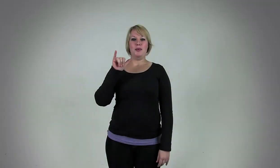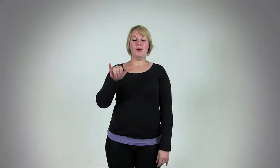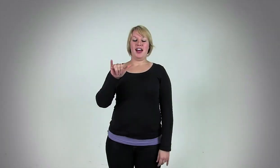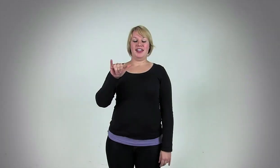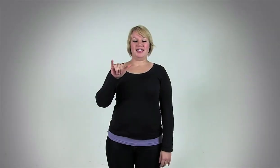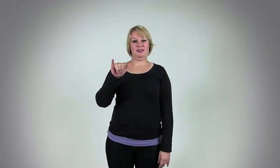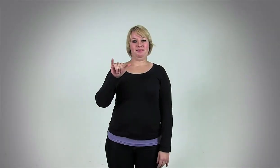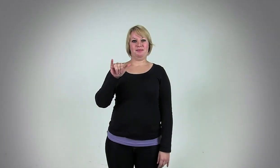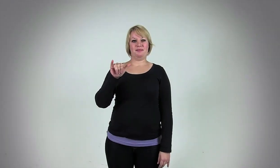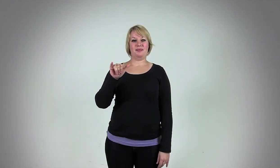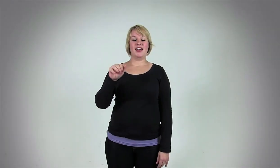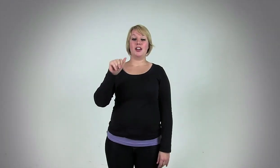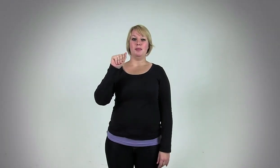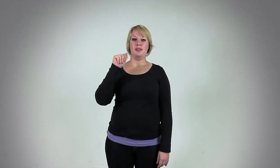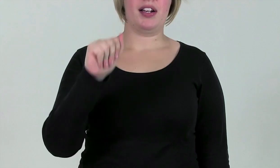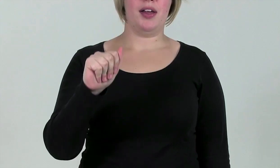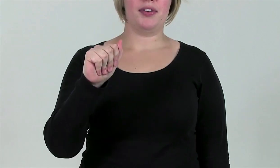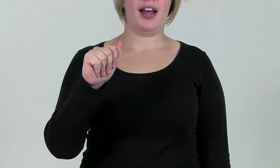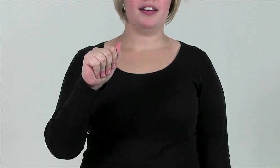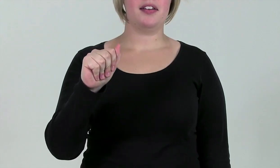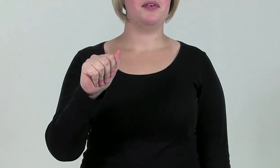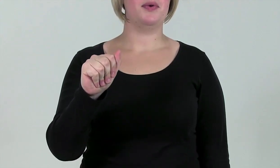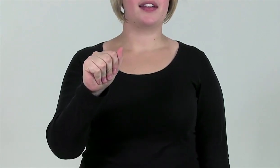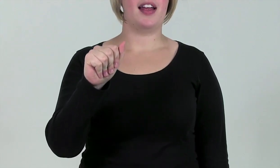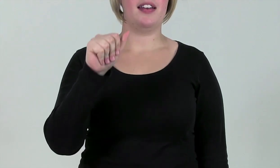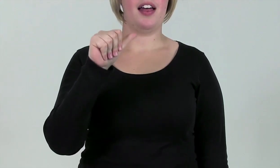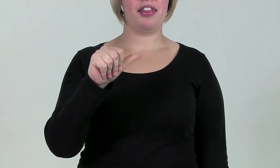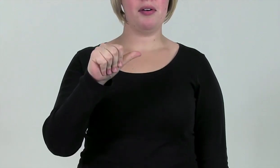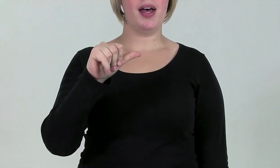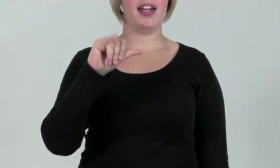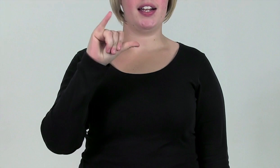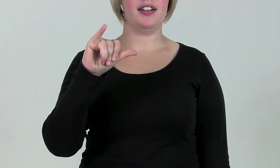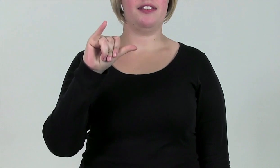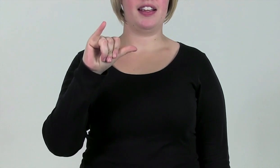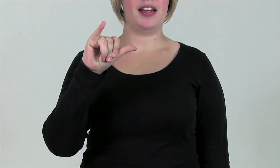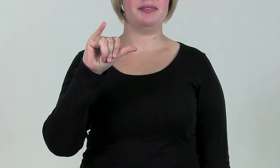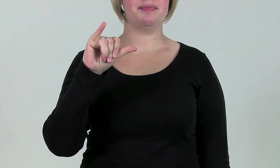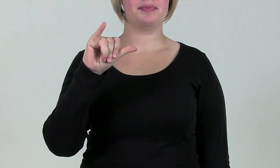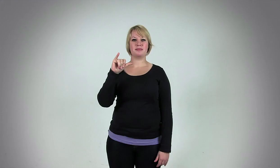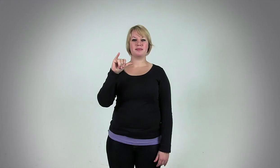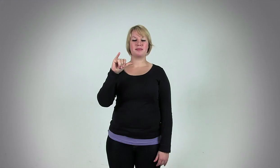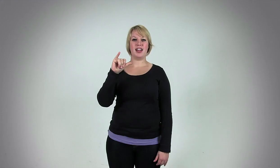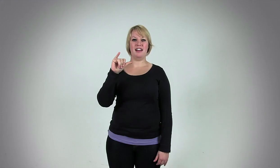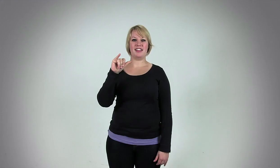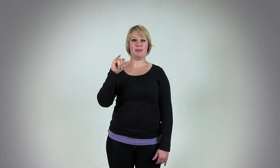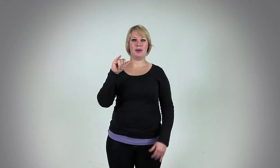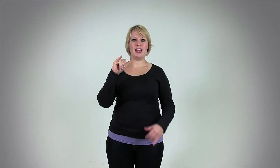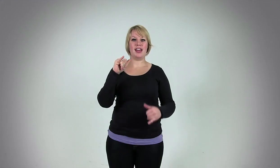Y hand comes from a closed hand. We extend our thumb and our little finger. Our example